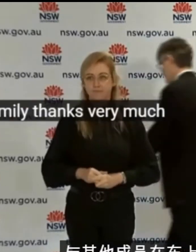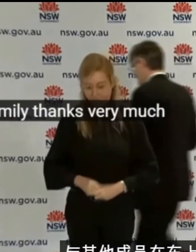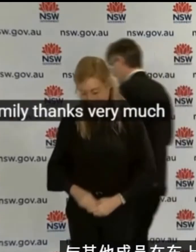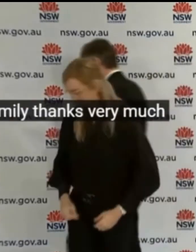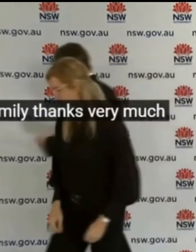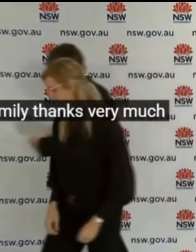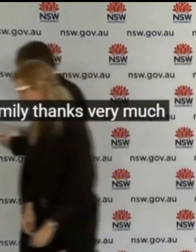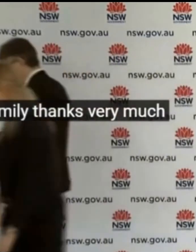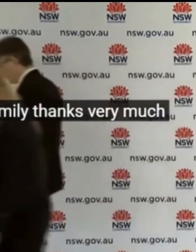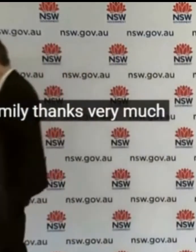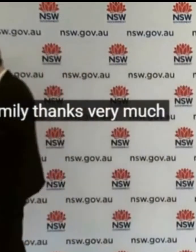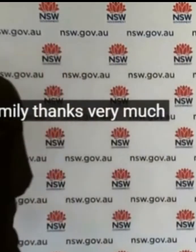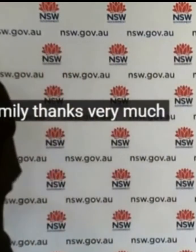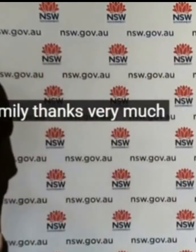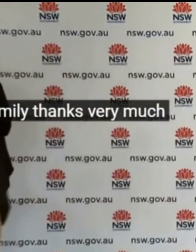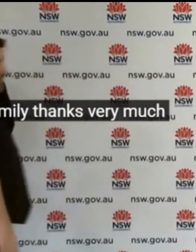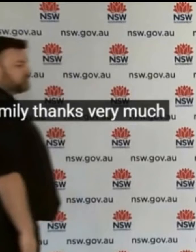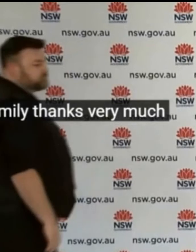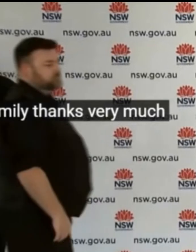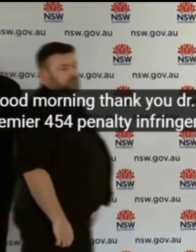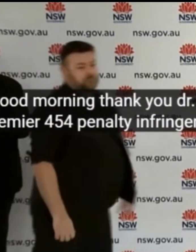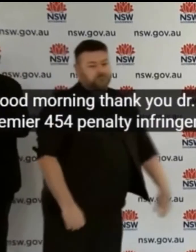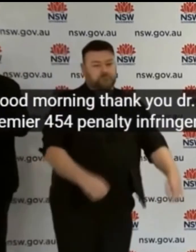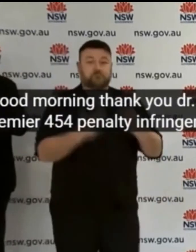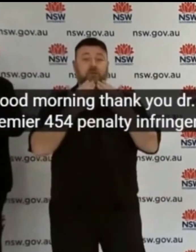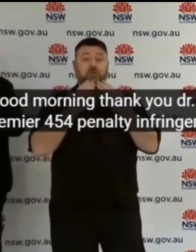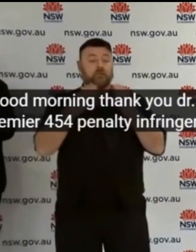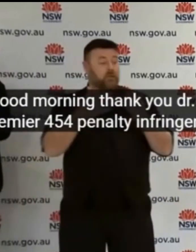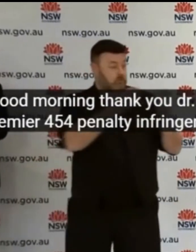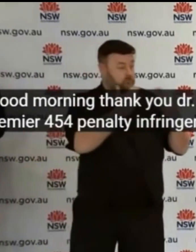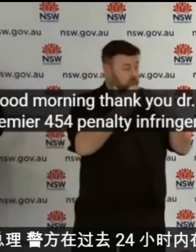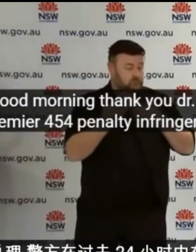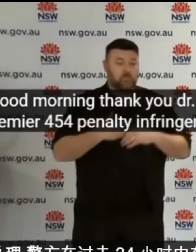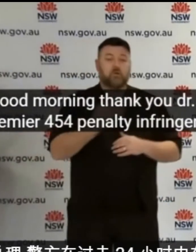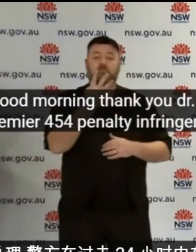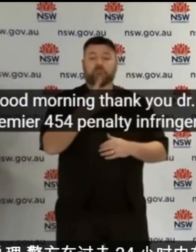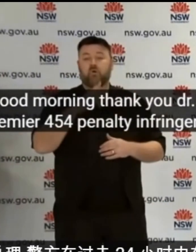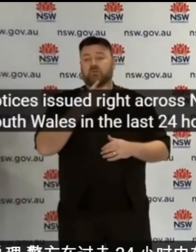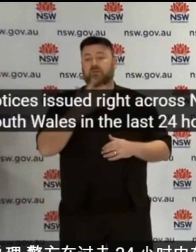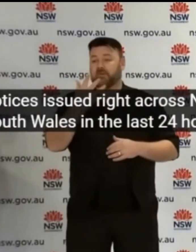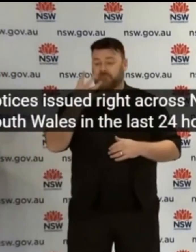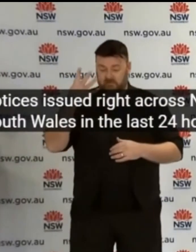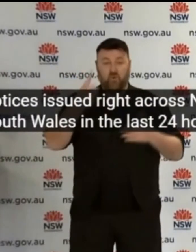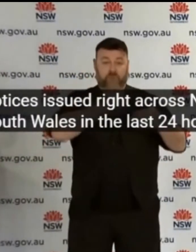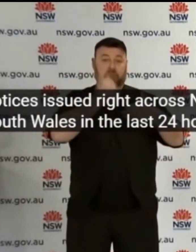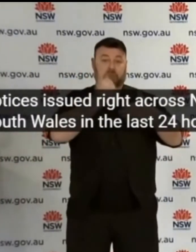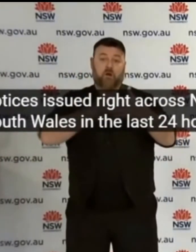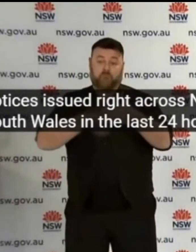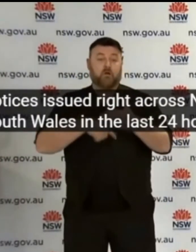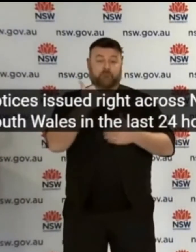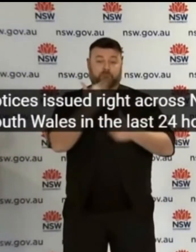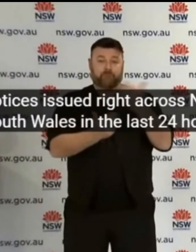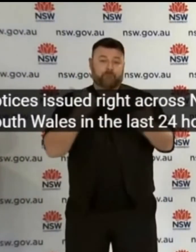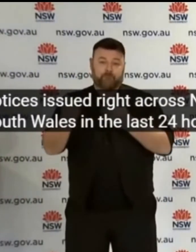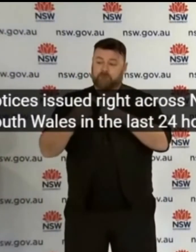Good morning. Thank you, Dr. Premier. 454 penalty infringement notices issued right across New South